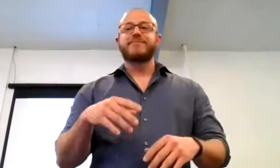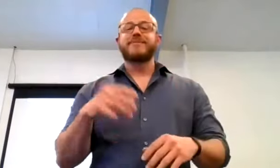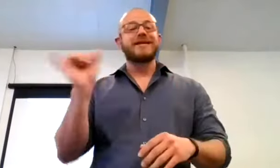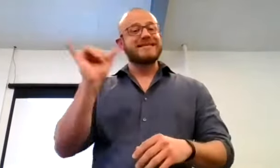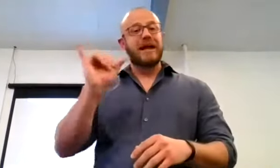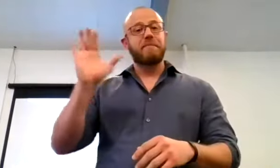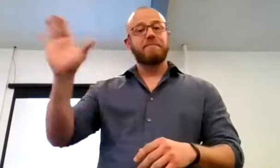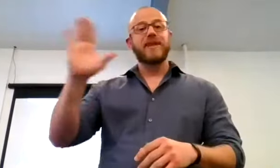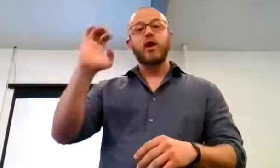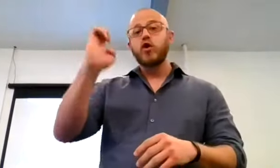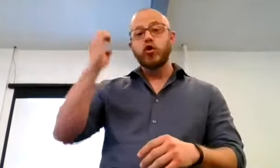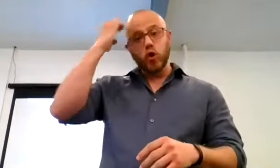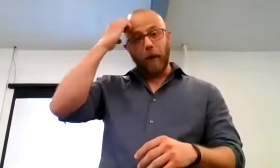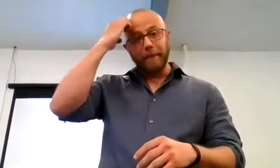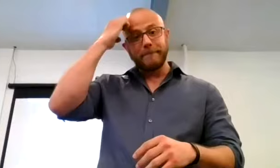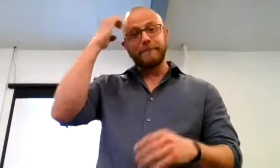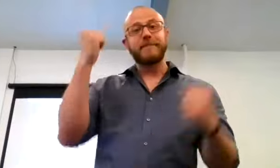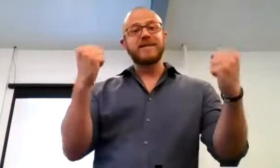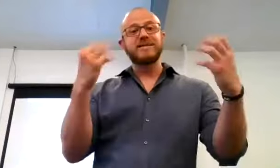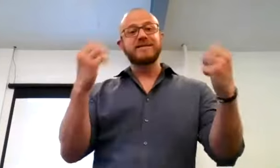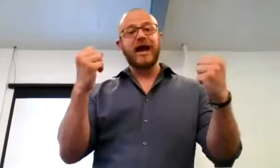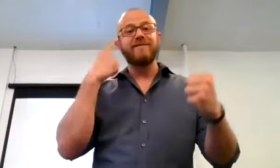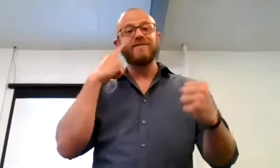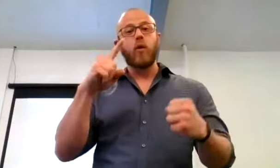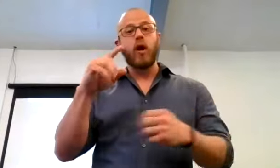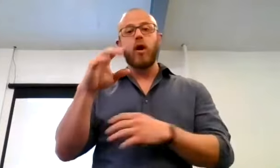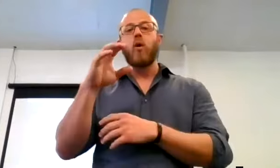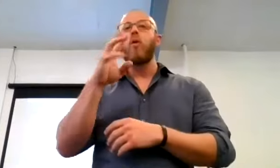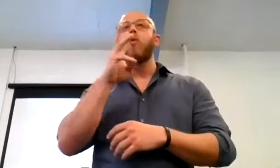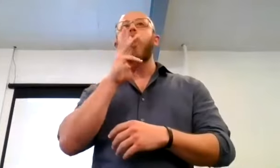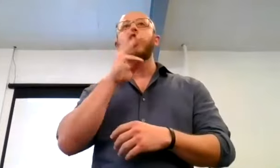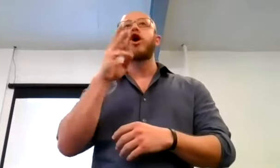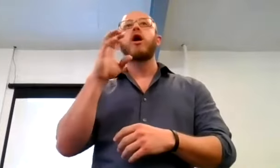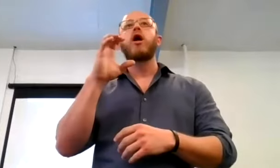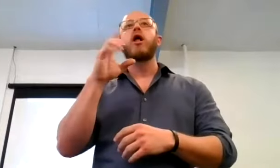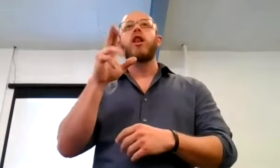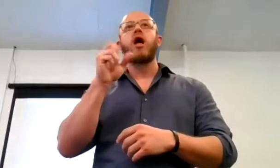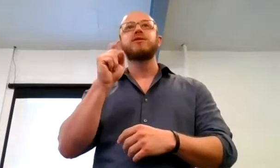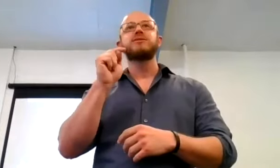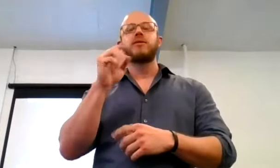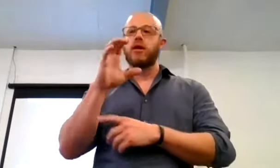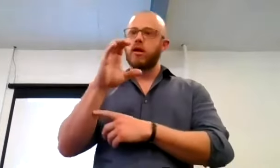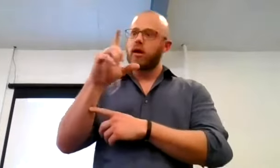kind of where you're at. The same with Europe, the sign for water